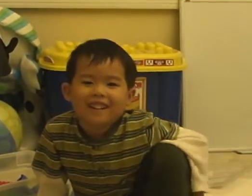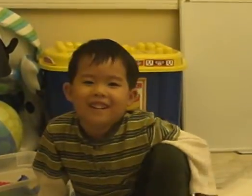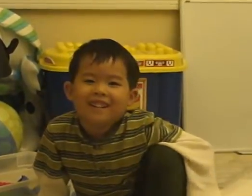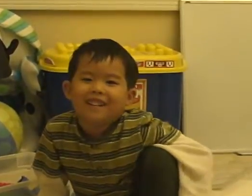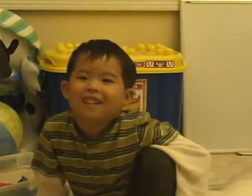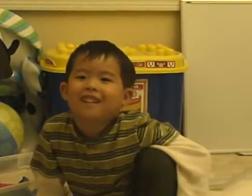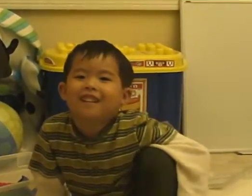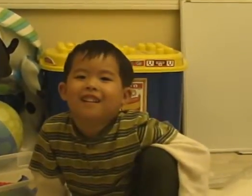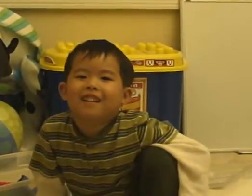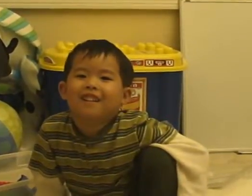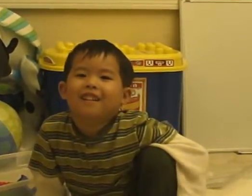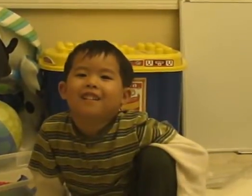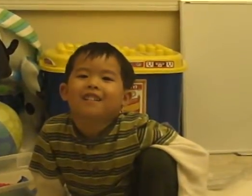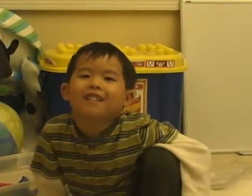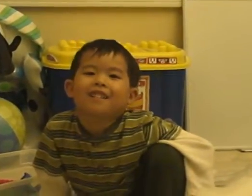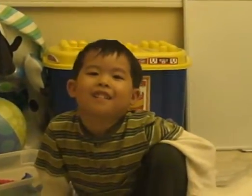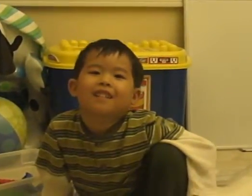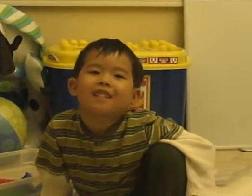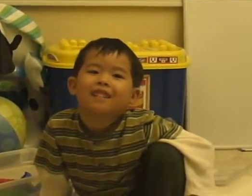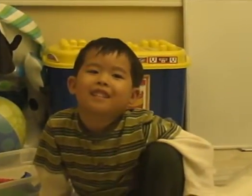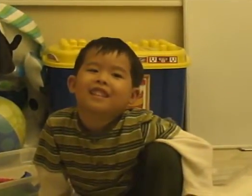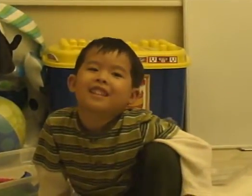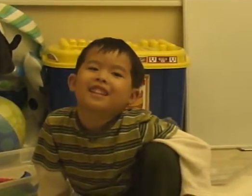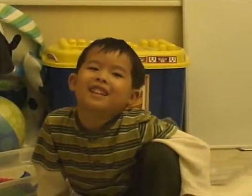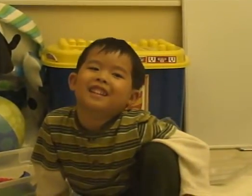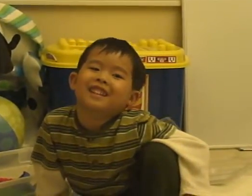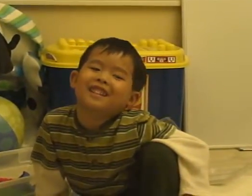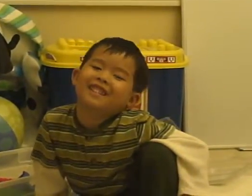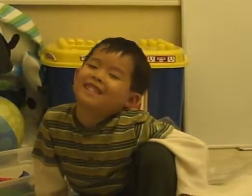Show me. T? T? No.